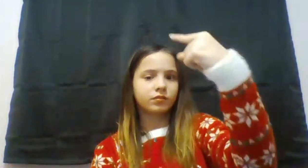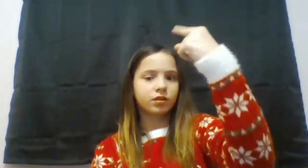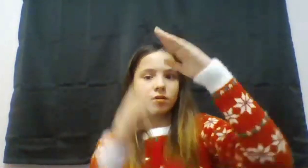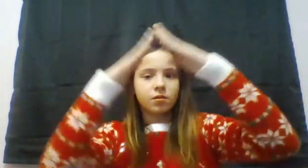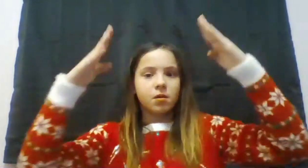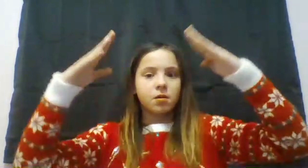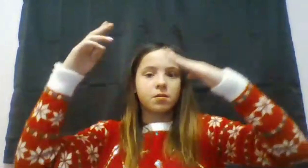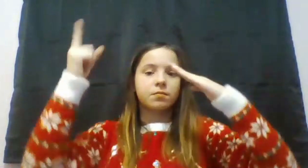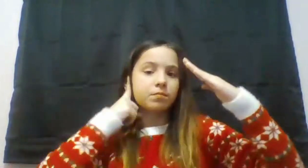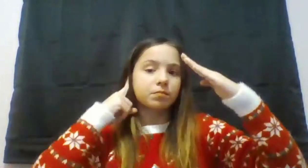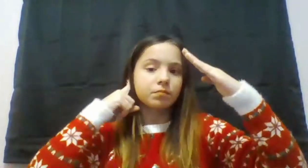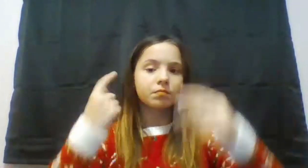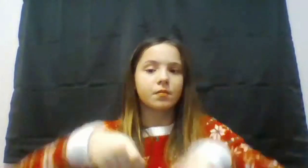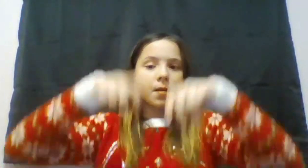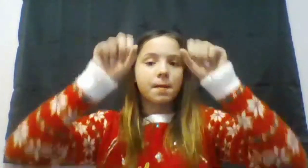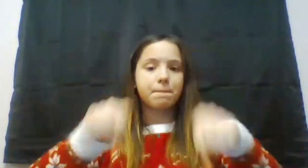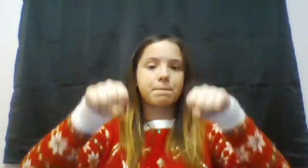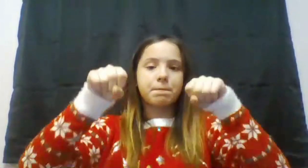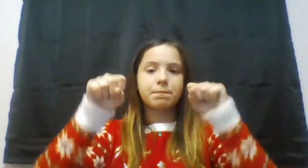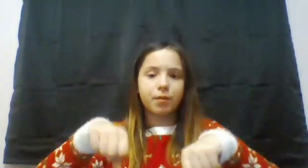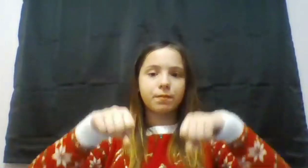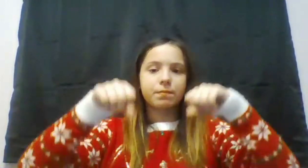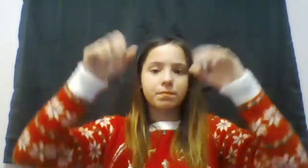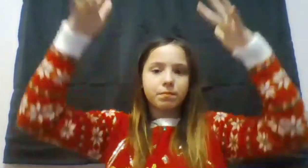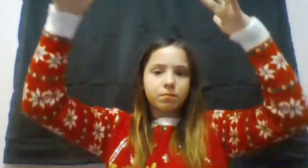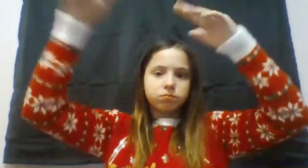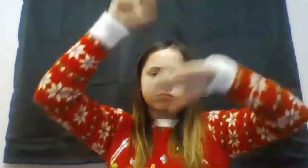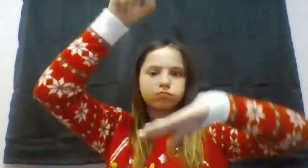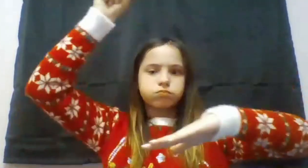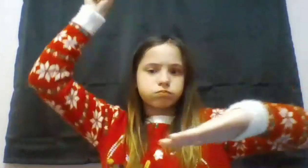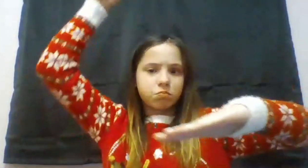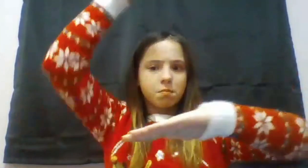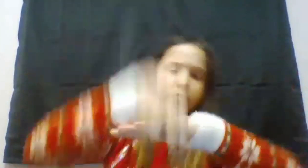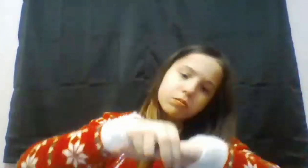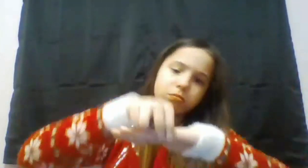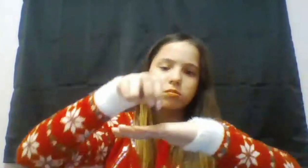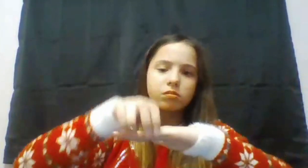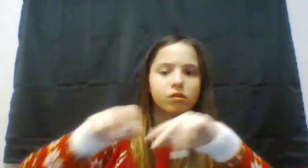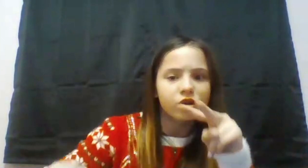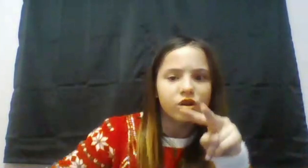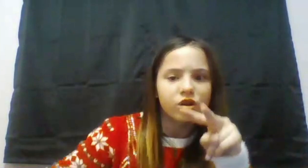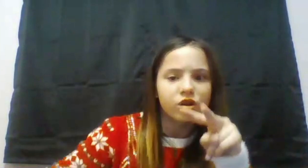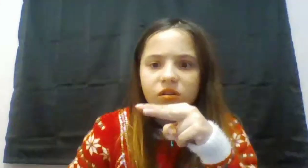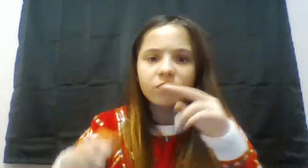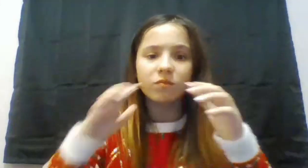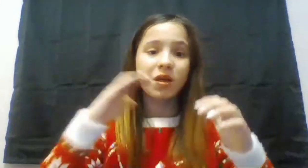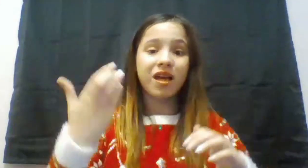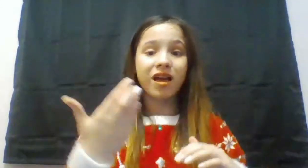twinkle, I heard on the roof the prancing and pawing of each little hoof. As I drew in my head and was turning around,